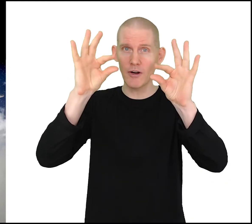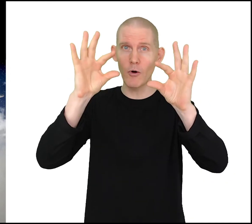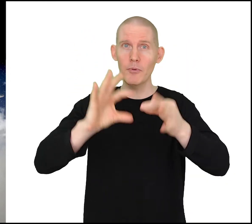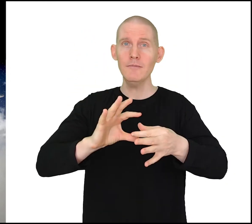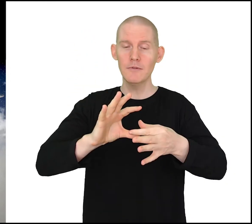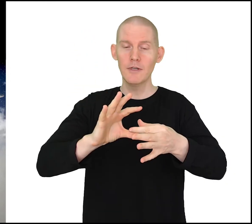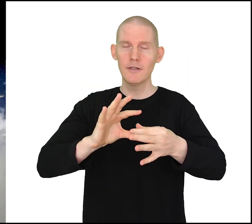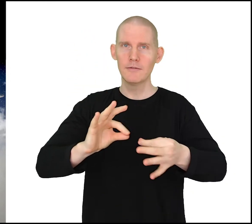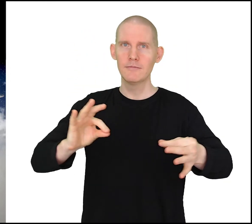open.